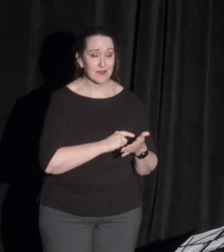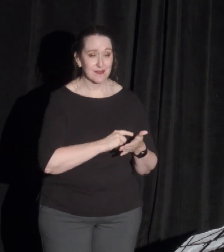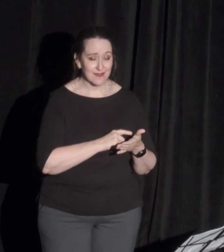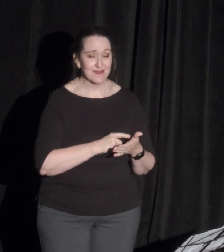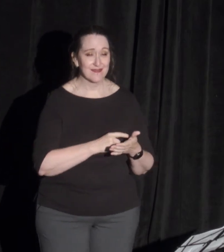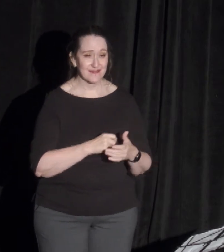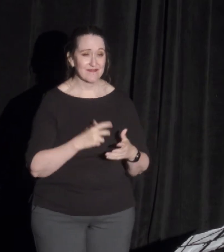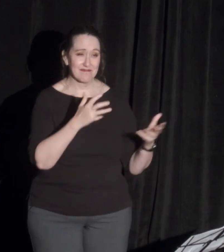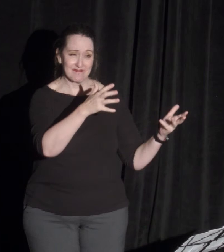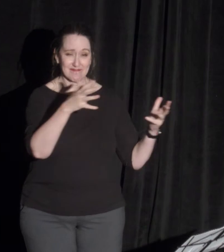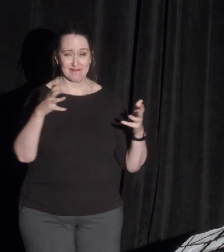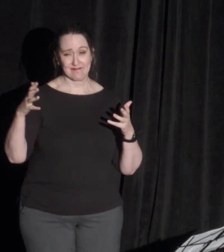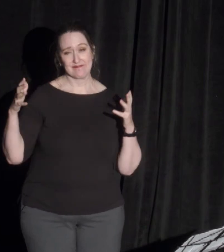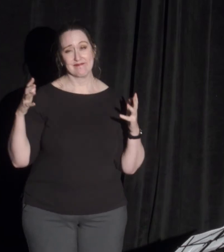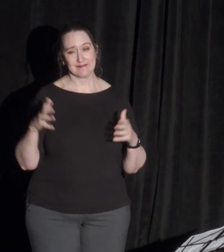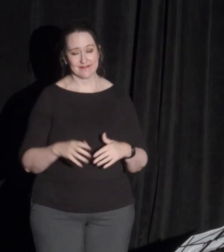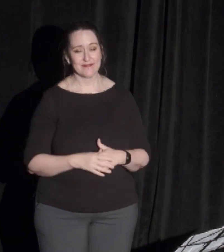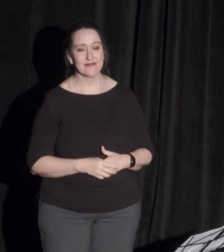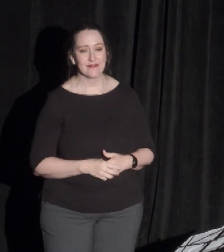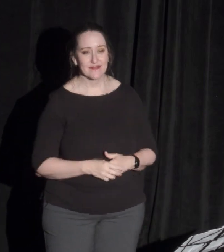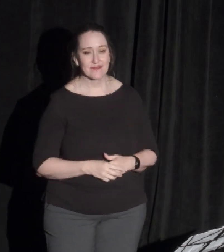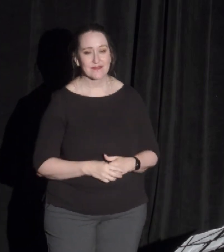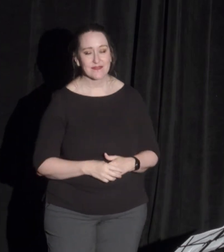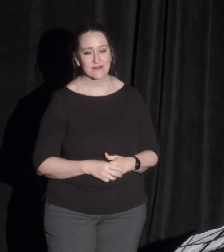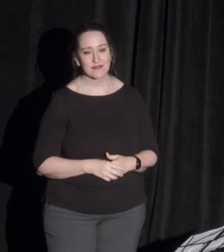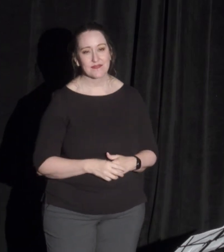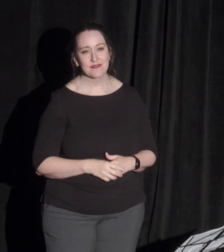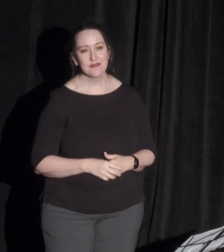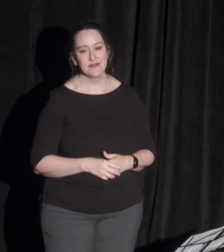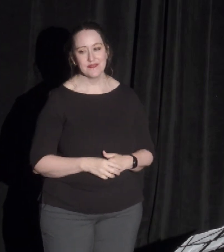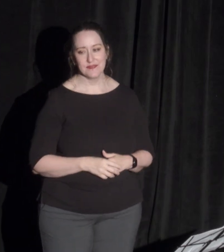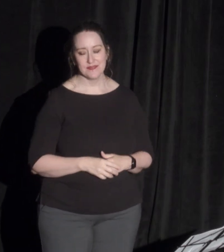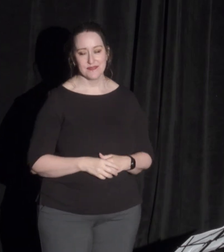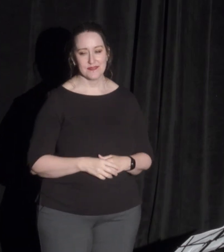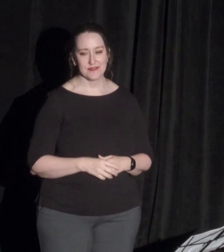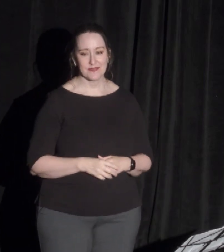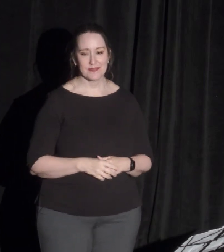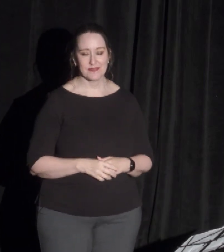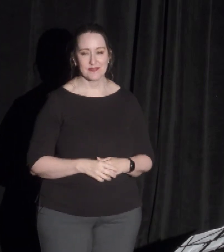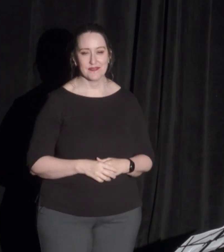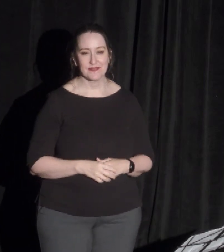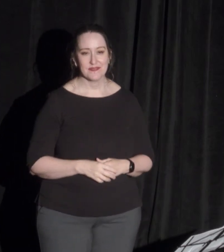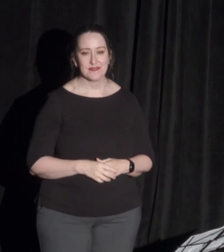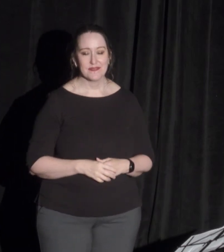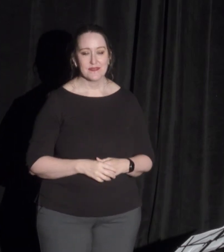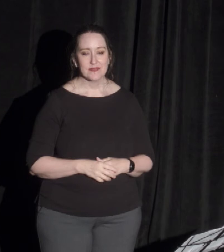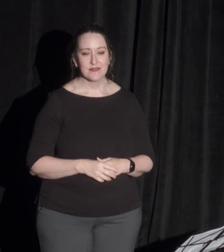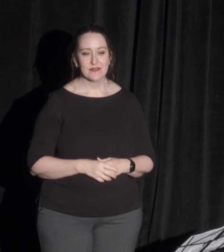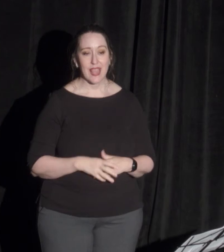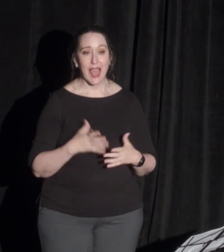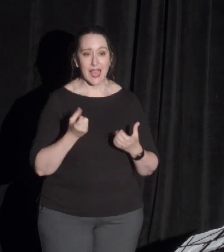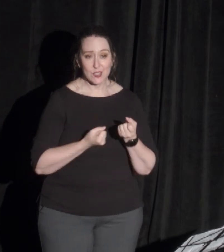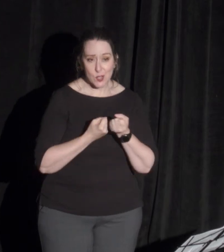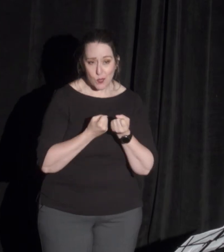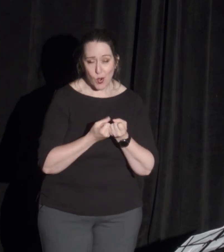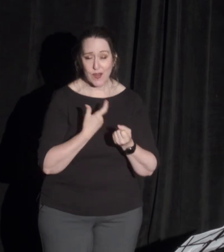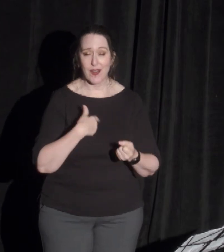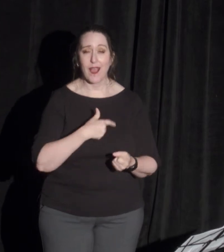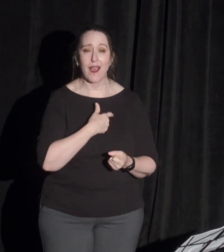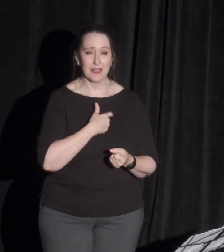And and supported us week in and week